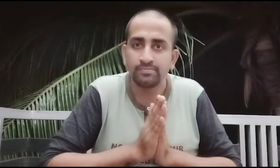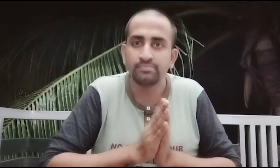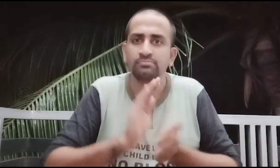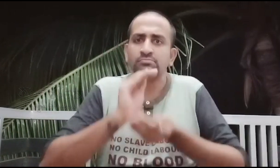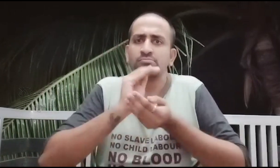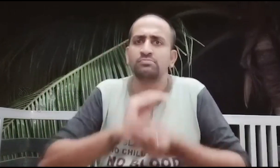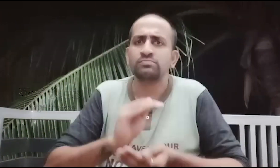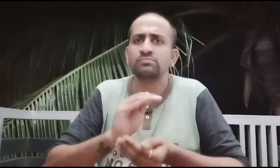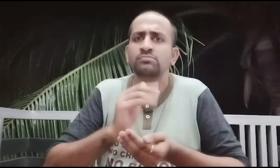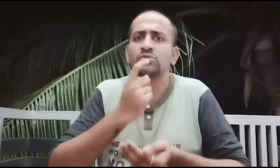himself now.